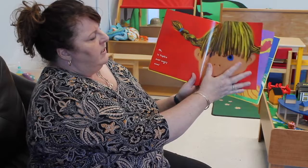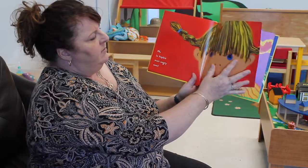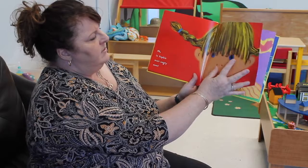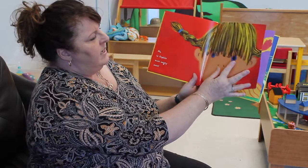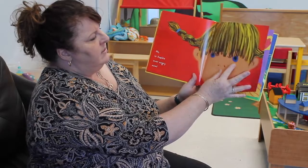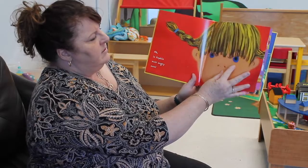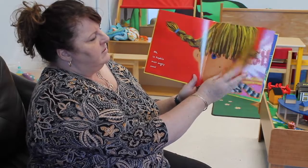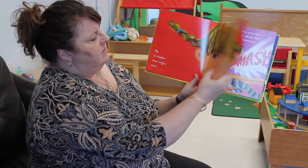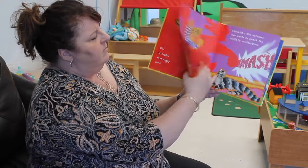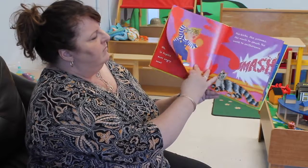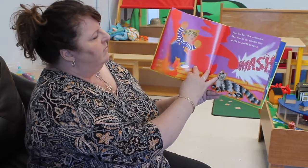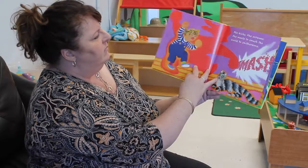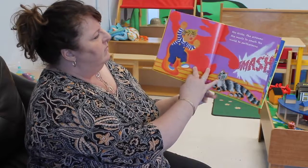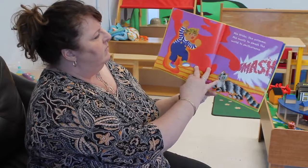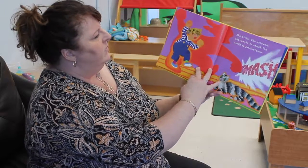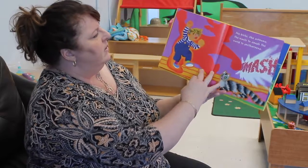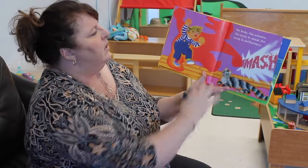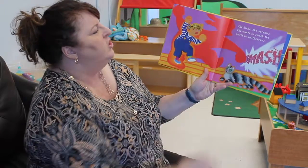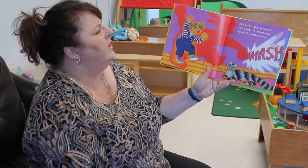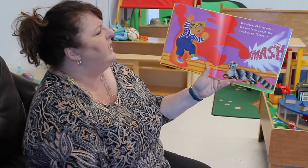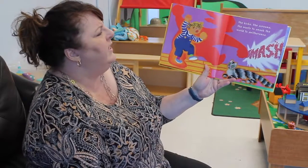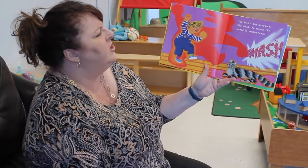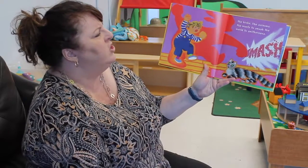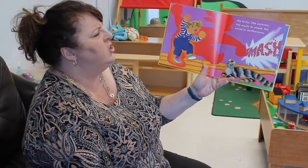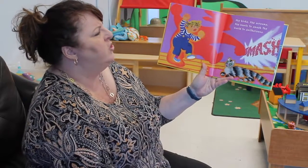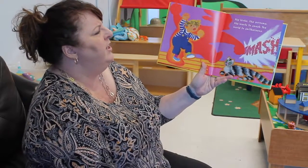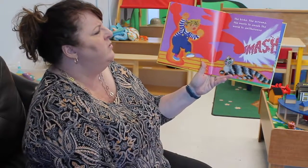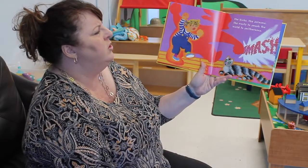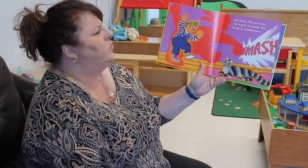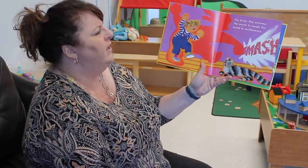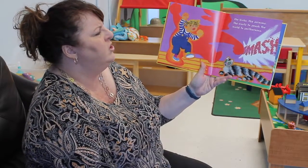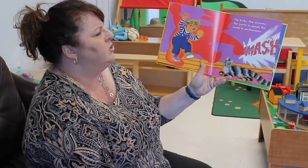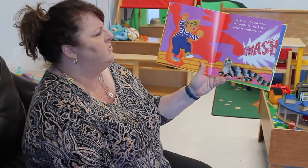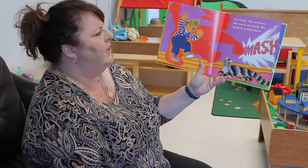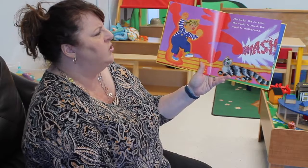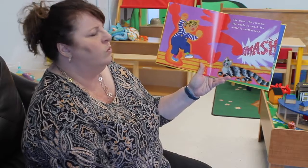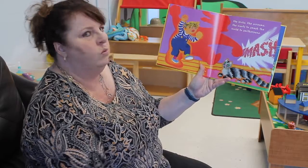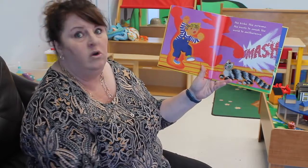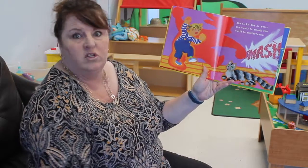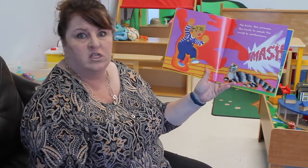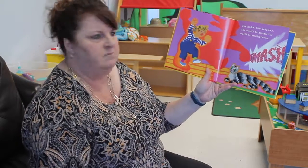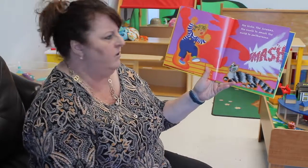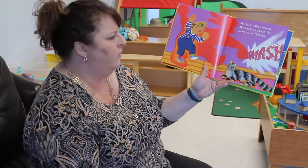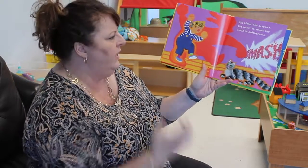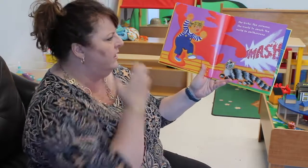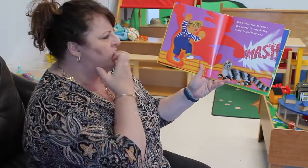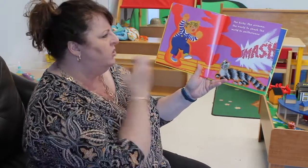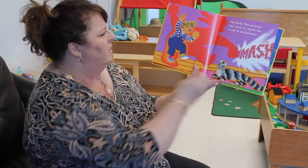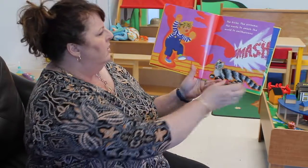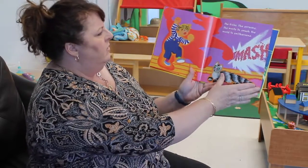happens next. She kicks, she screams, she wants to smash the world to smithereens. Oh